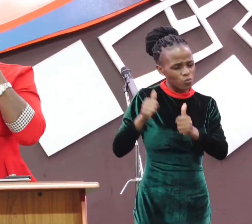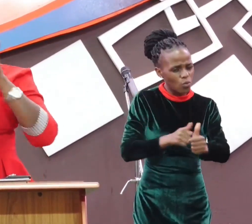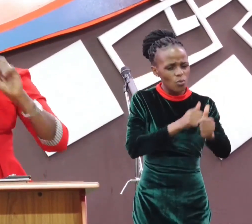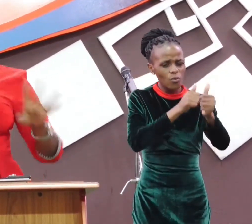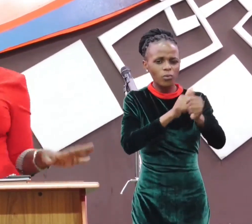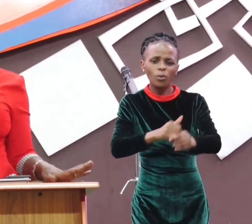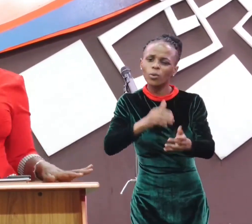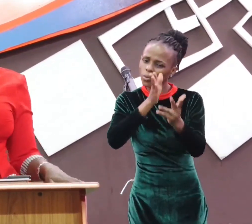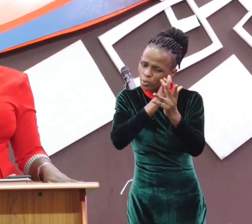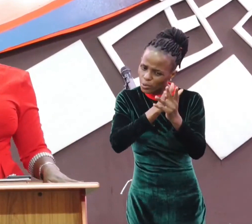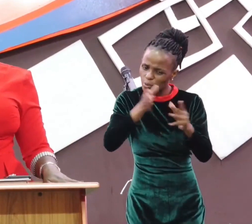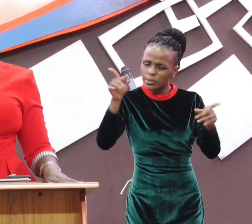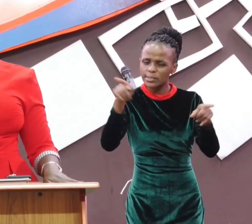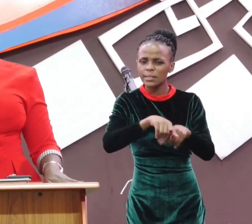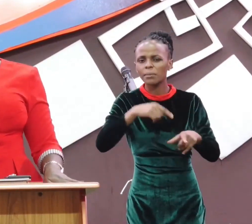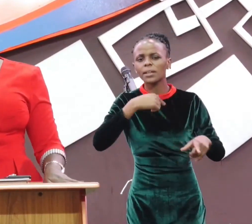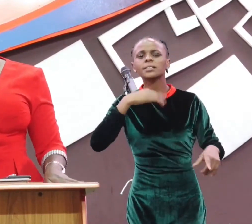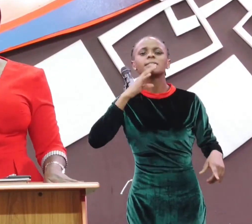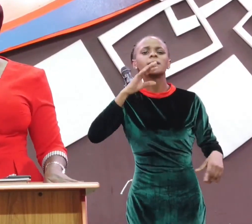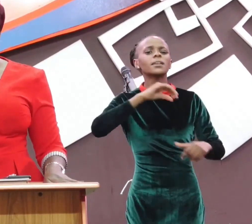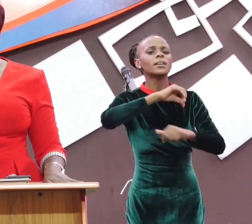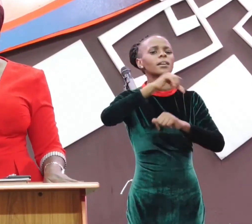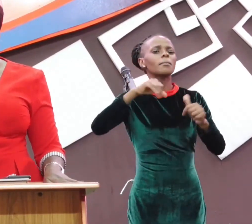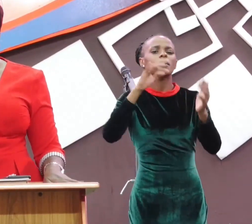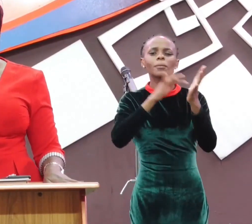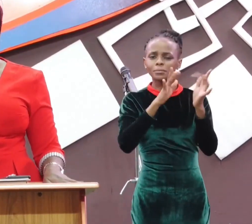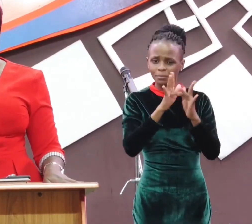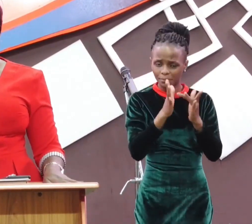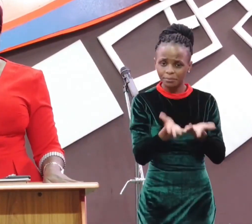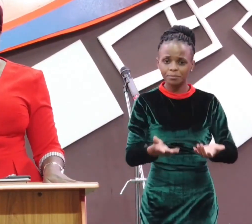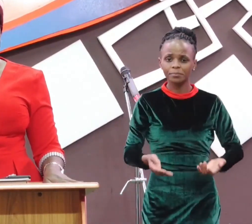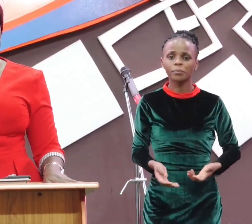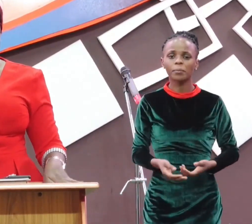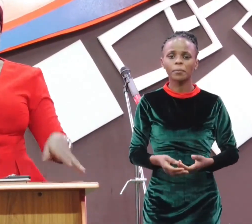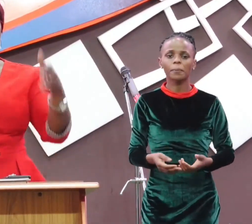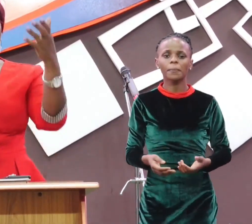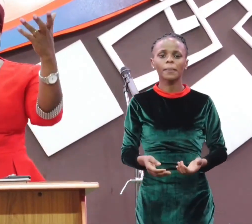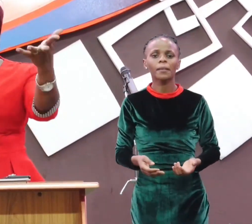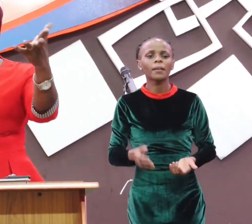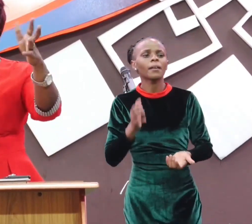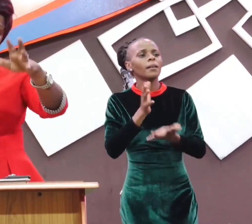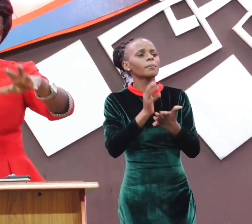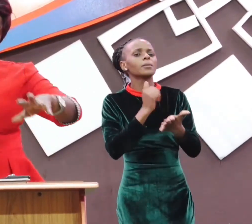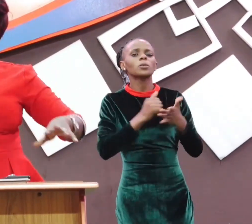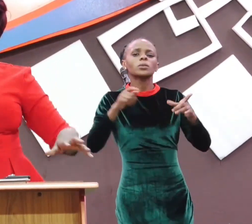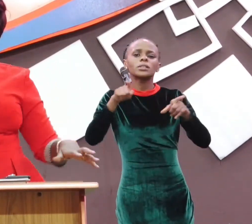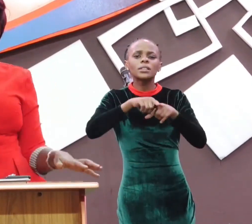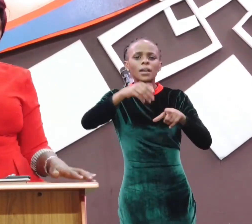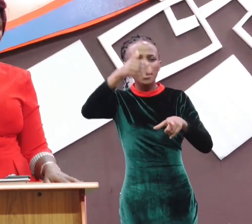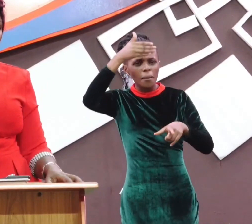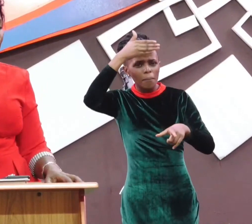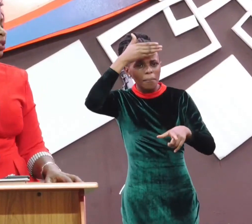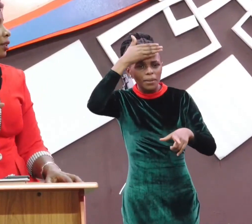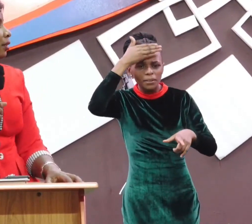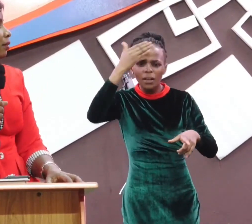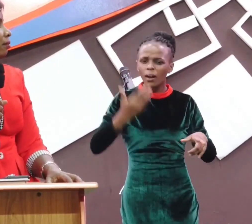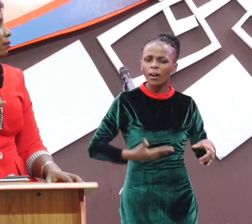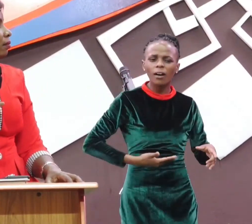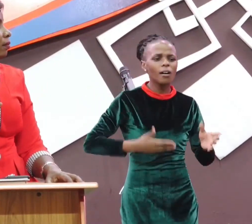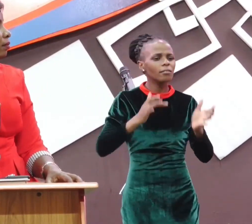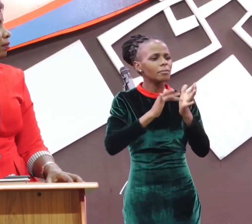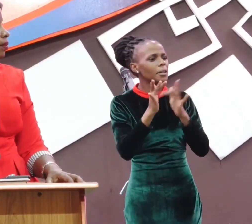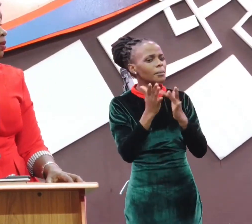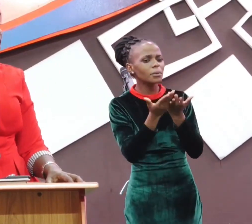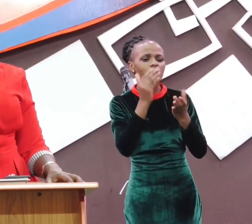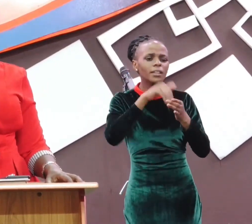njogerako. But I'm talking about the Bible you've known, you've read and started doing according to it. Kubanga n'abasiraamu bayina zi Bible mayumba gabo. Because